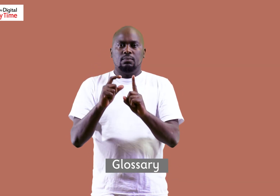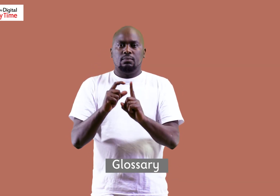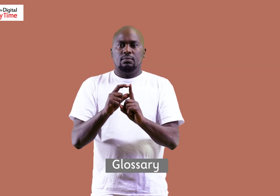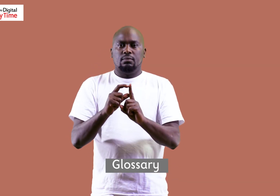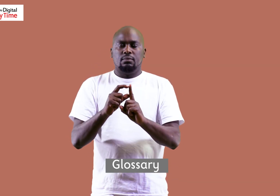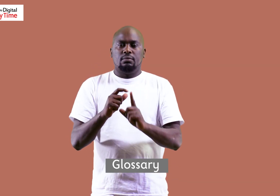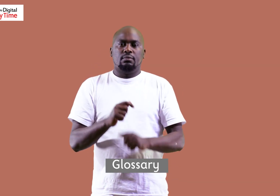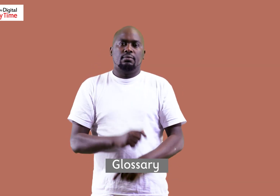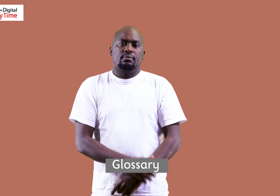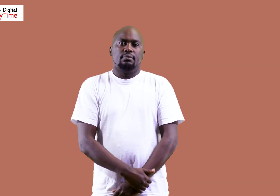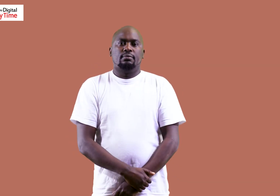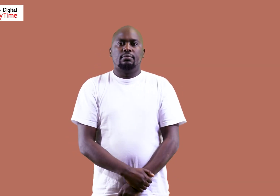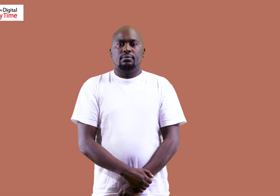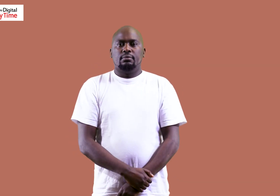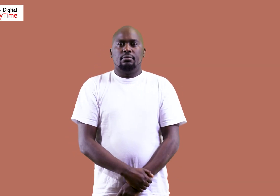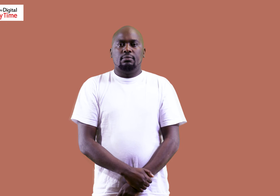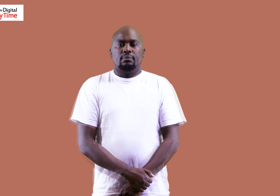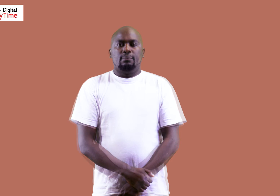Glossary.